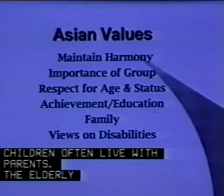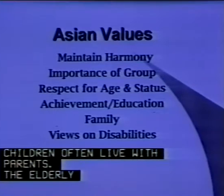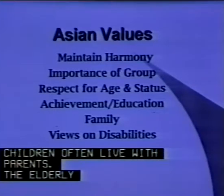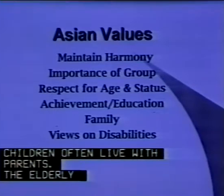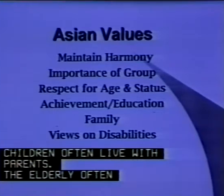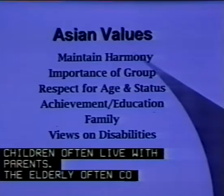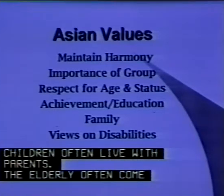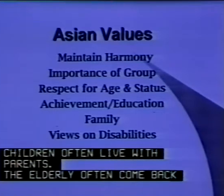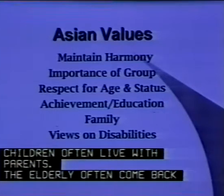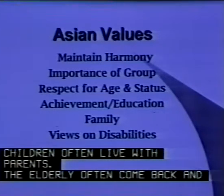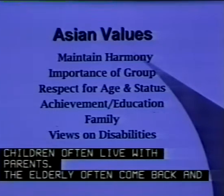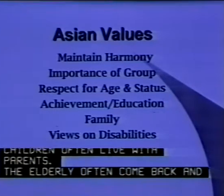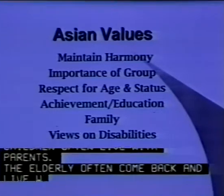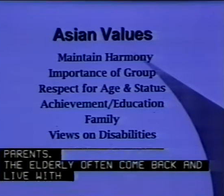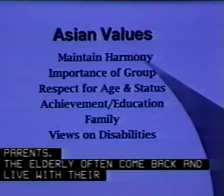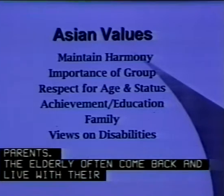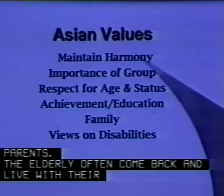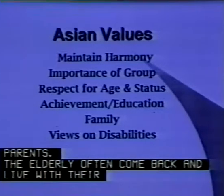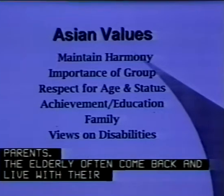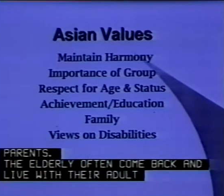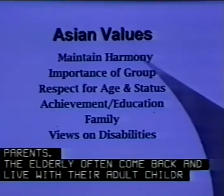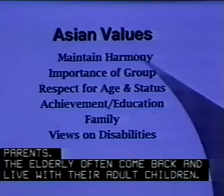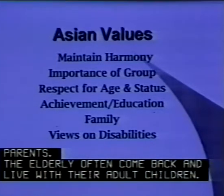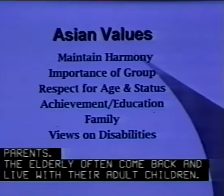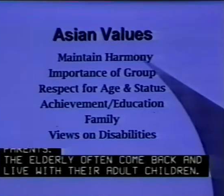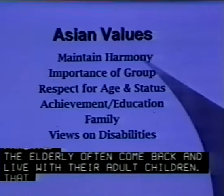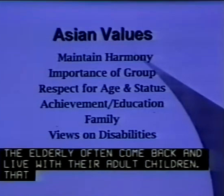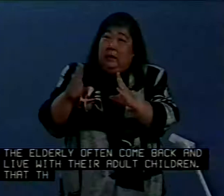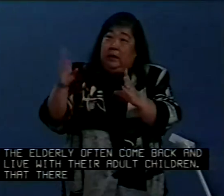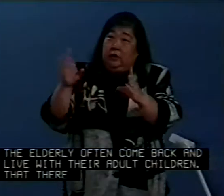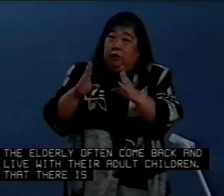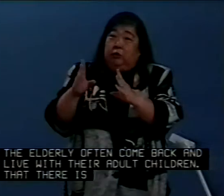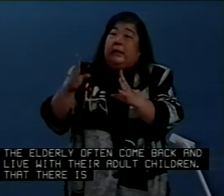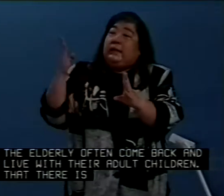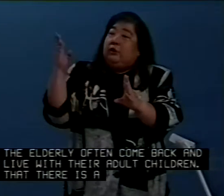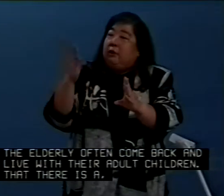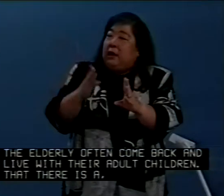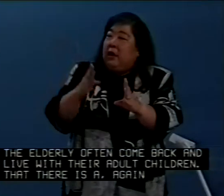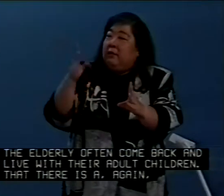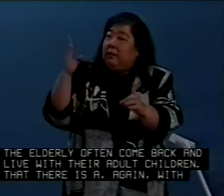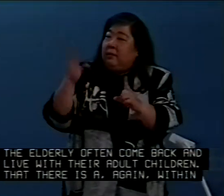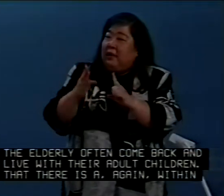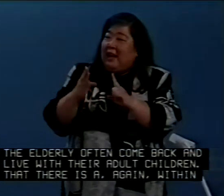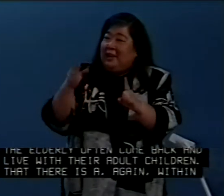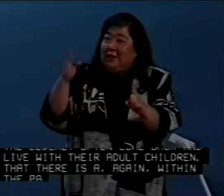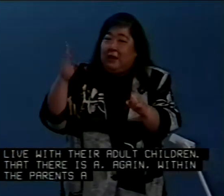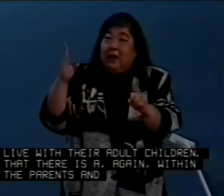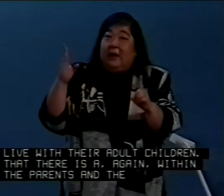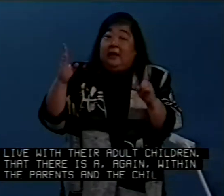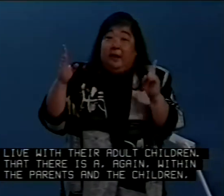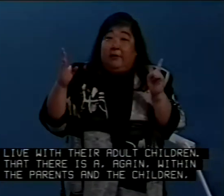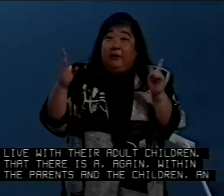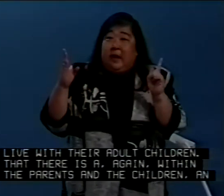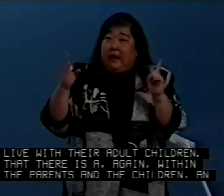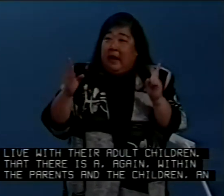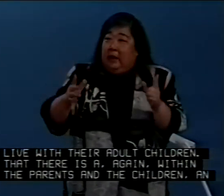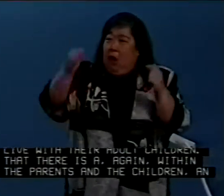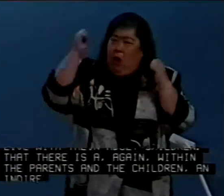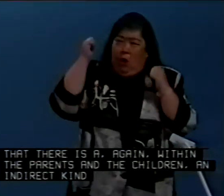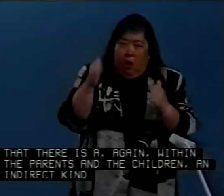That there is again, within the parents and the children, an indirect kind of communication. Never did I get, oh,